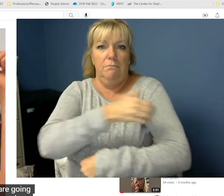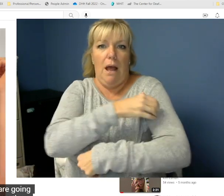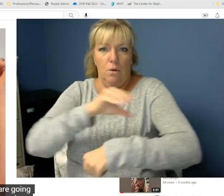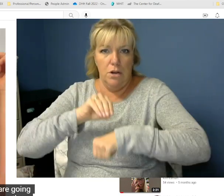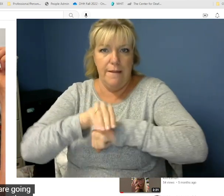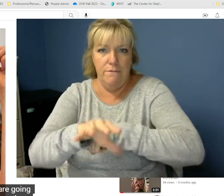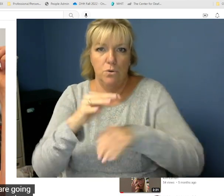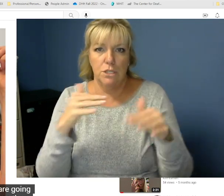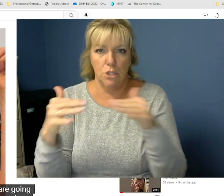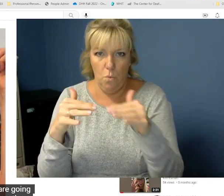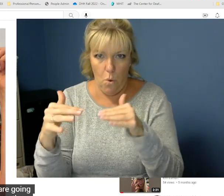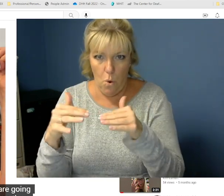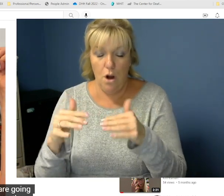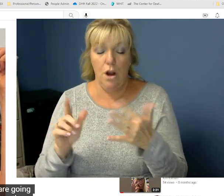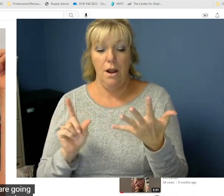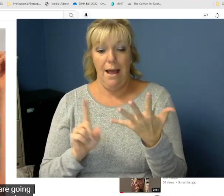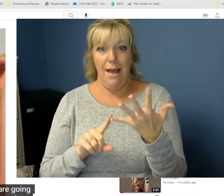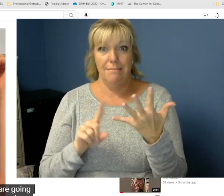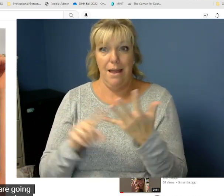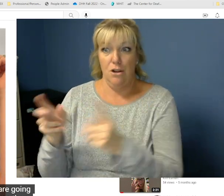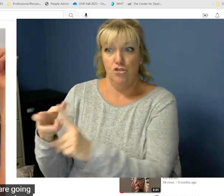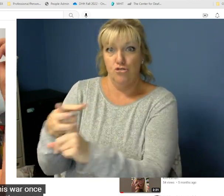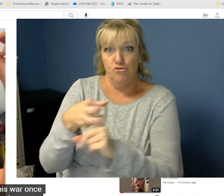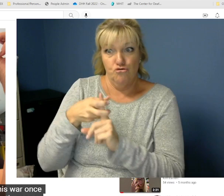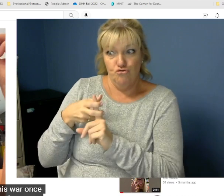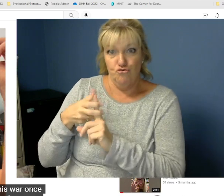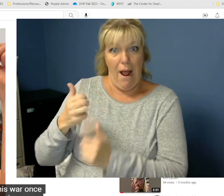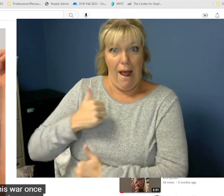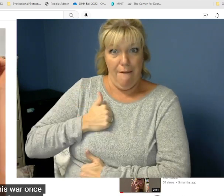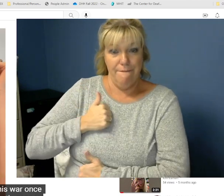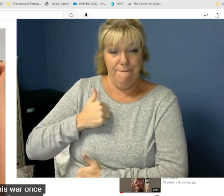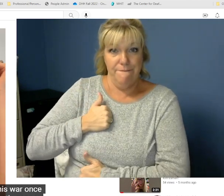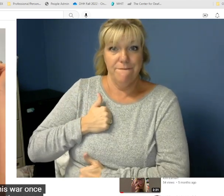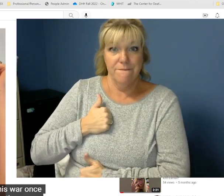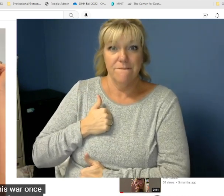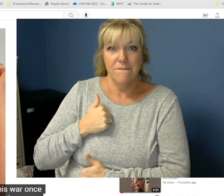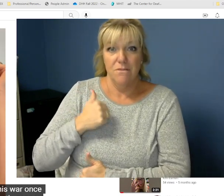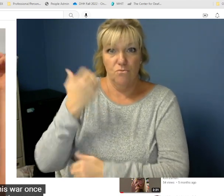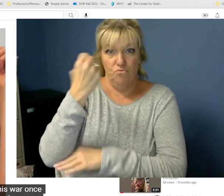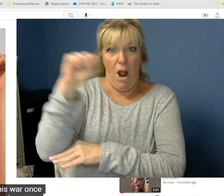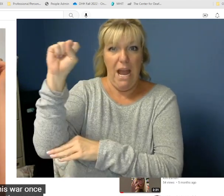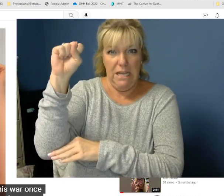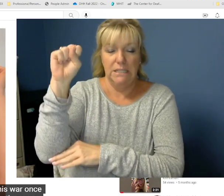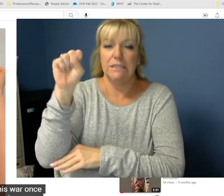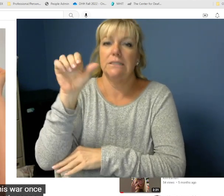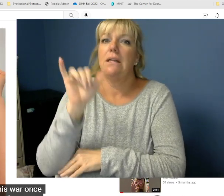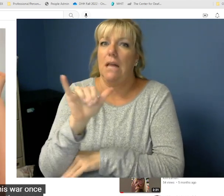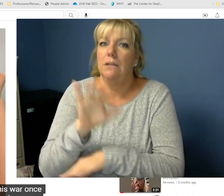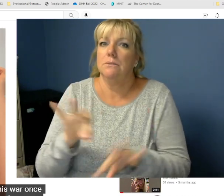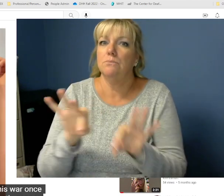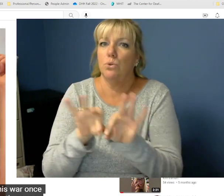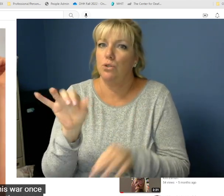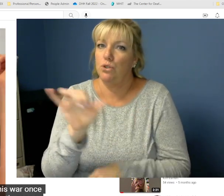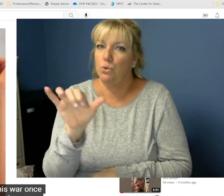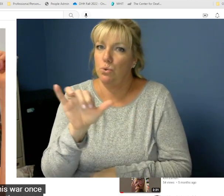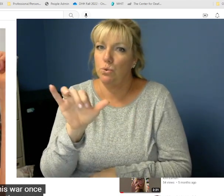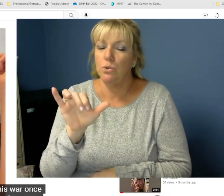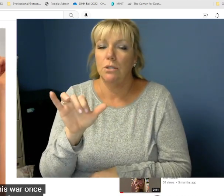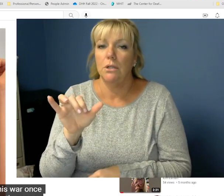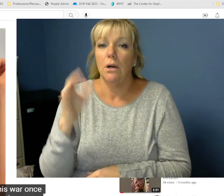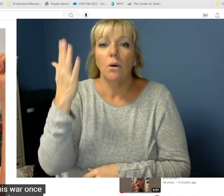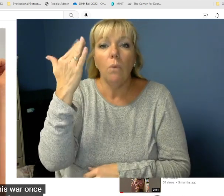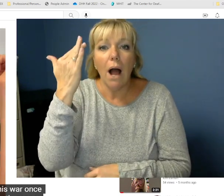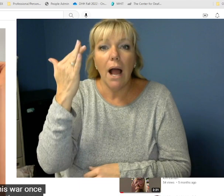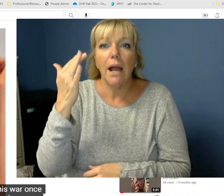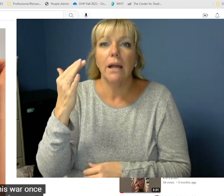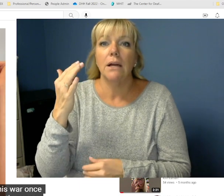riots are going to be really significant for us because they show us how Northerners feel about this